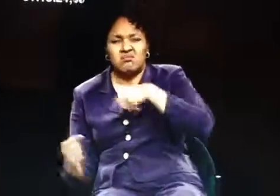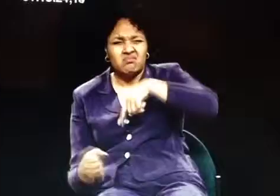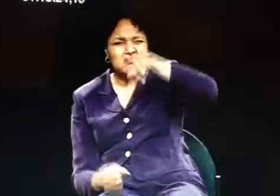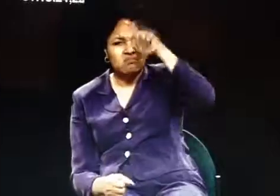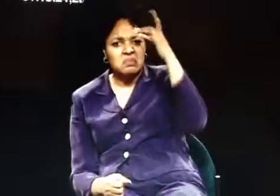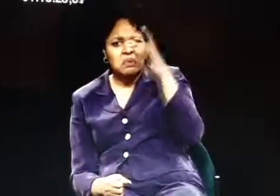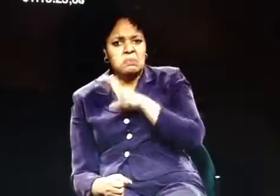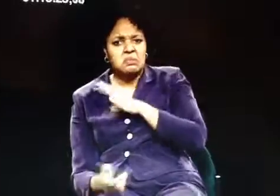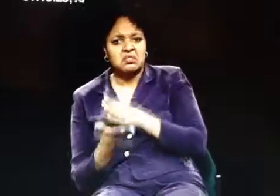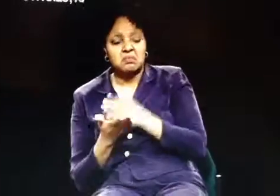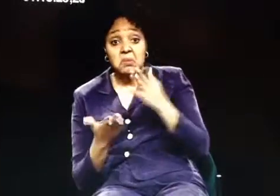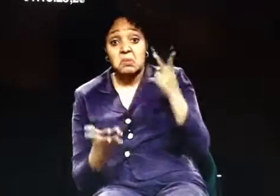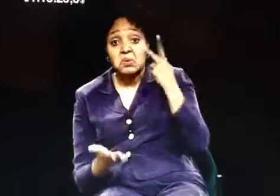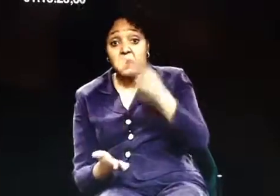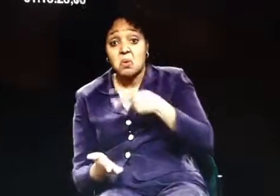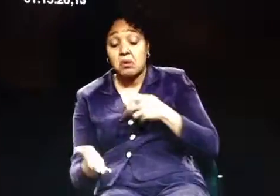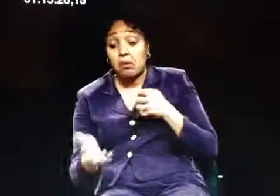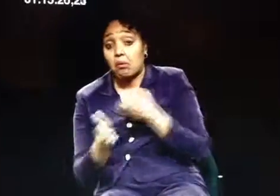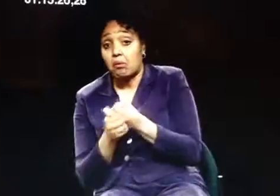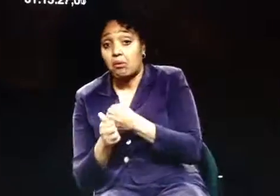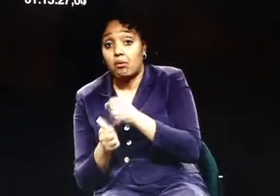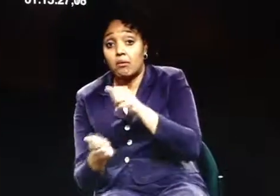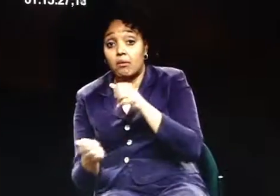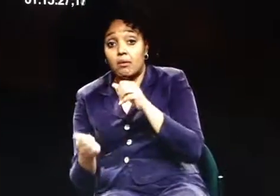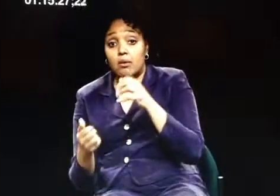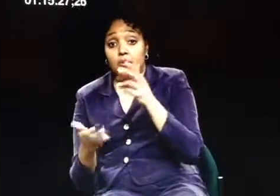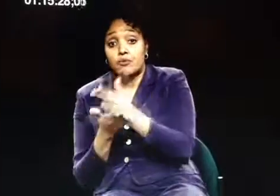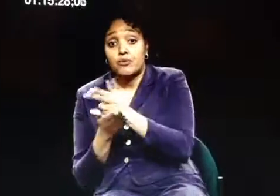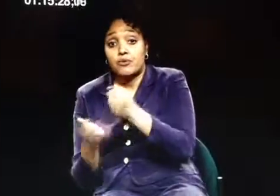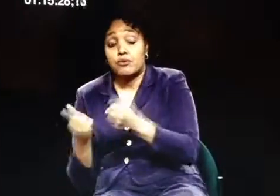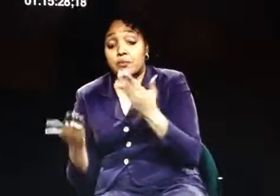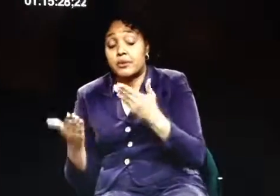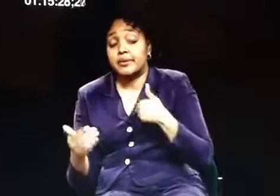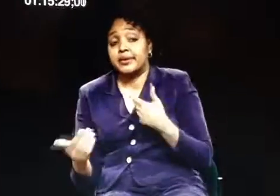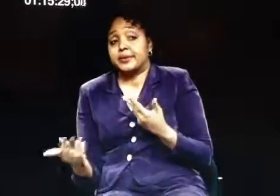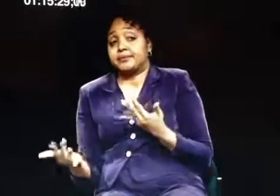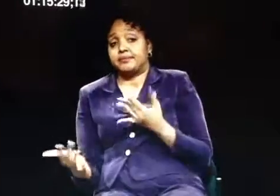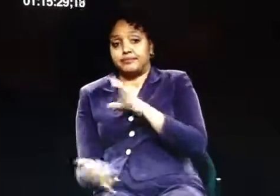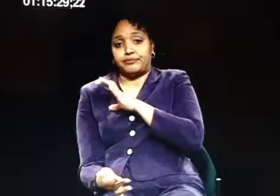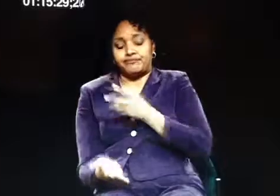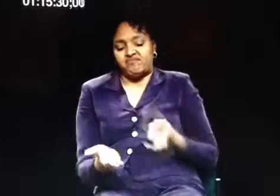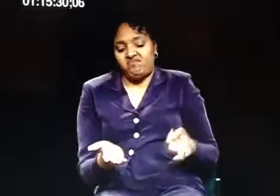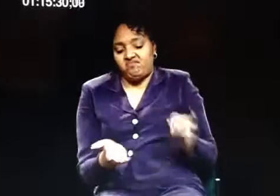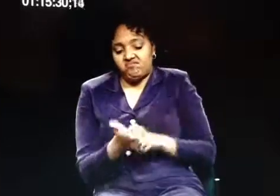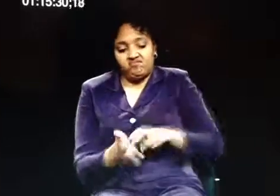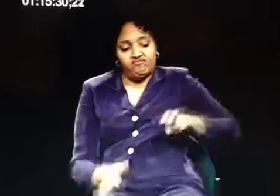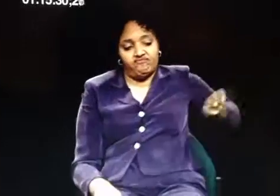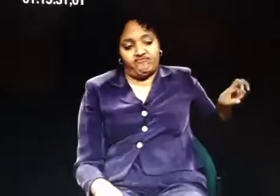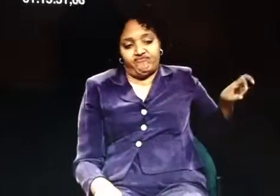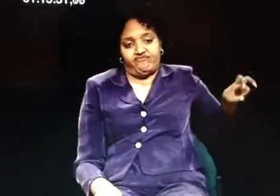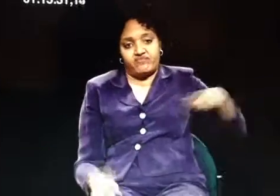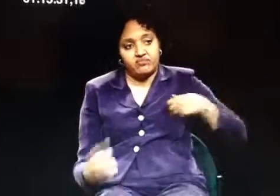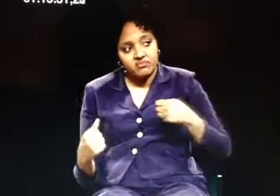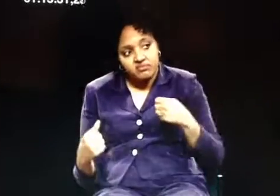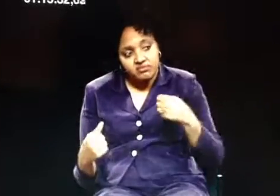what to do, and I was kind of curious as to why the cop pulled me over. don't know if he saw me hit the parked car, or what happened. So,